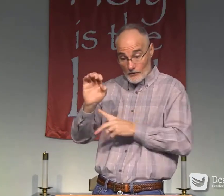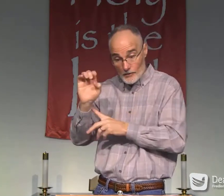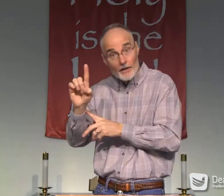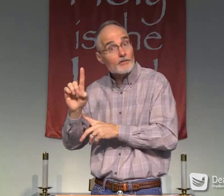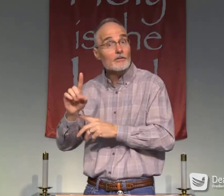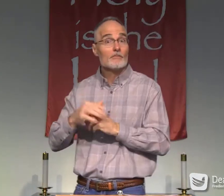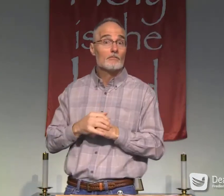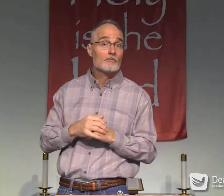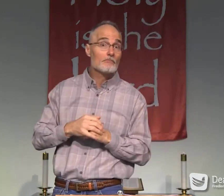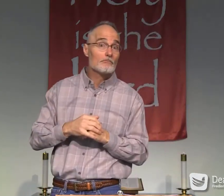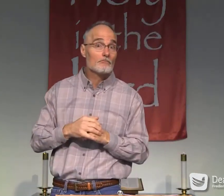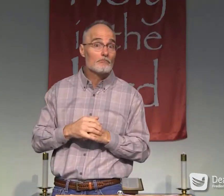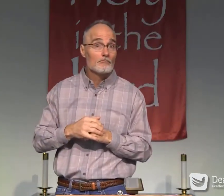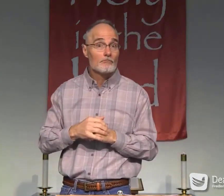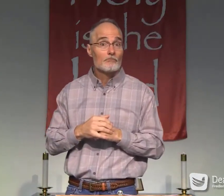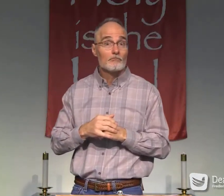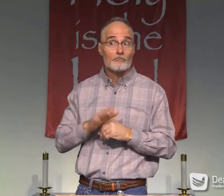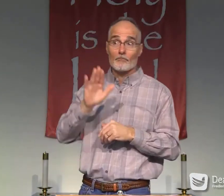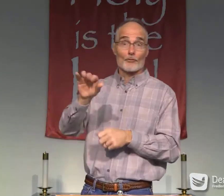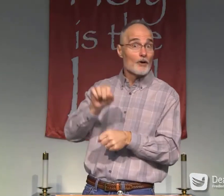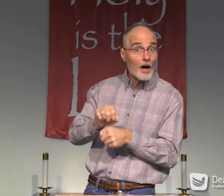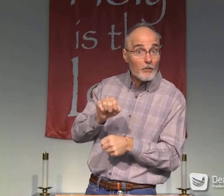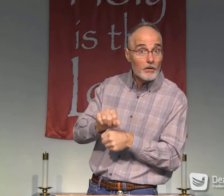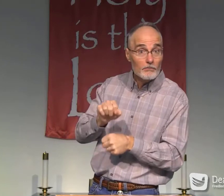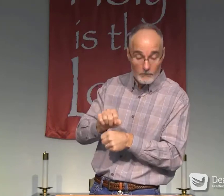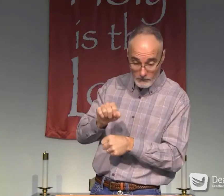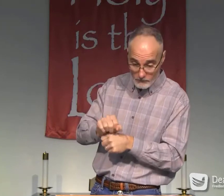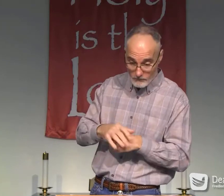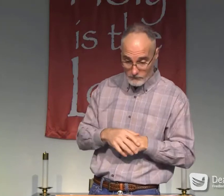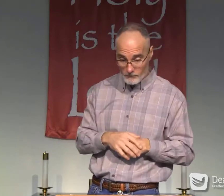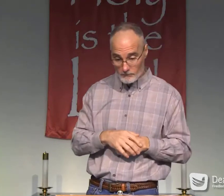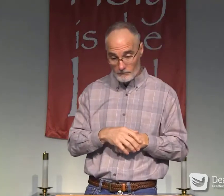What is it based on? Is it based on their education, their job,